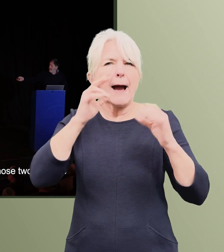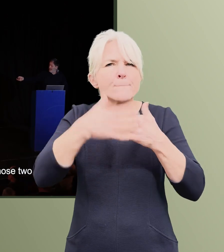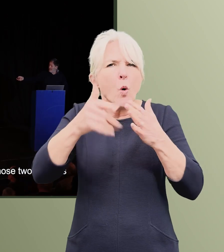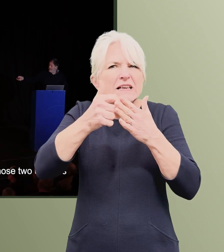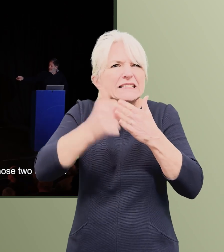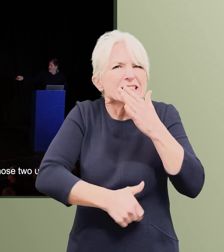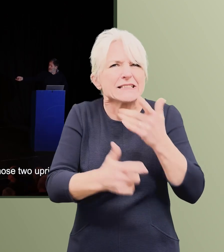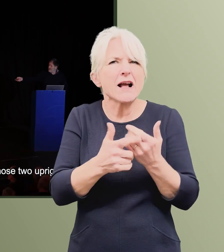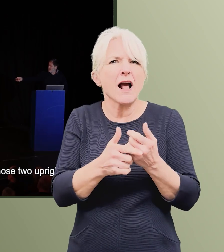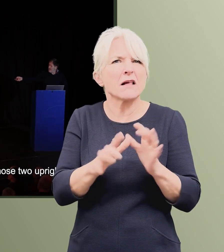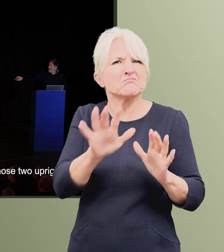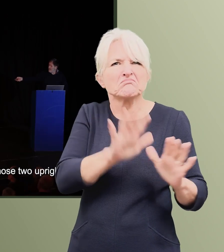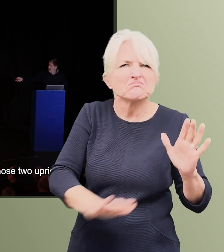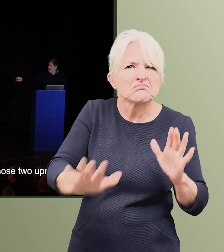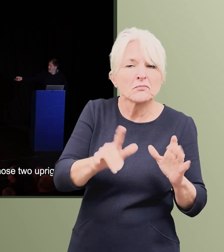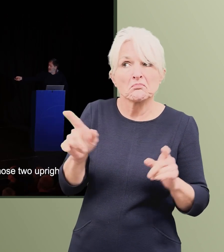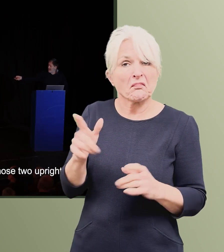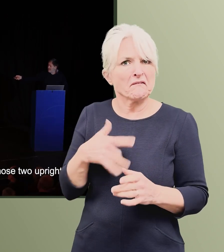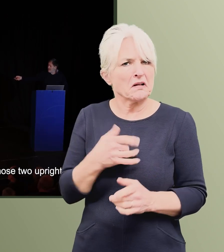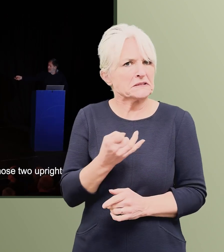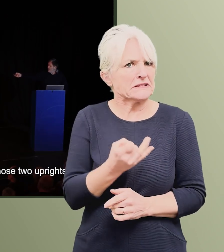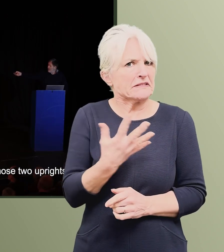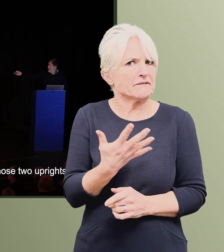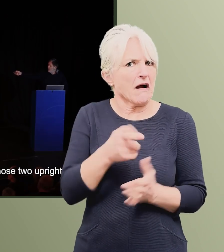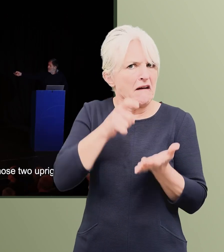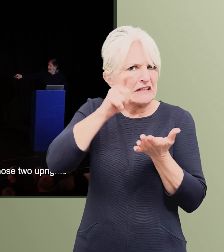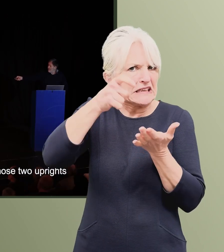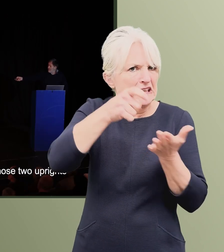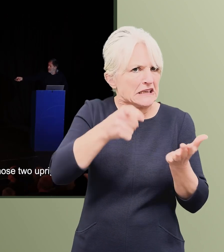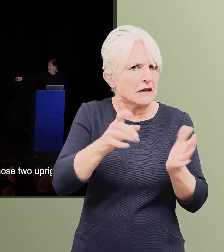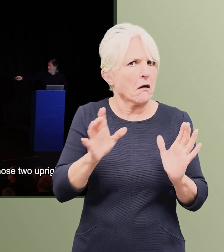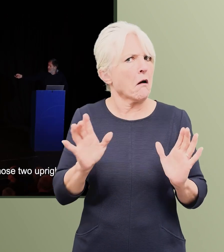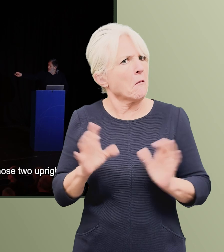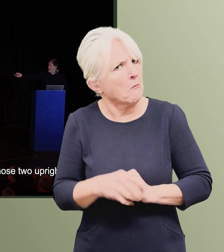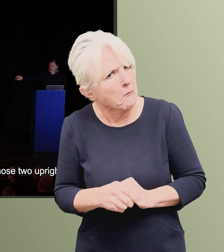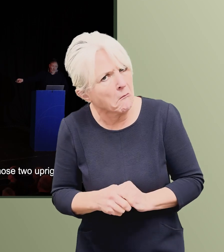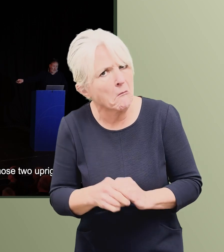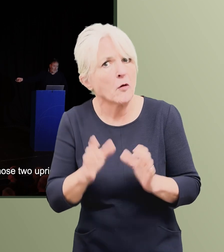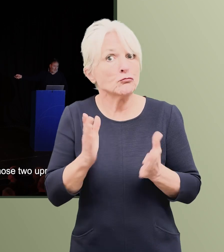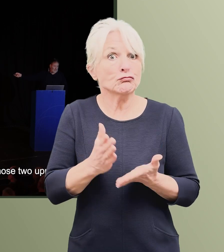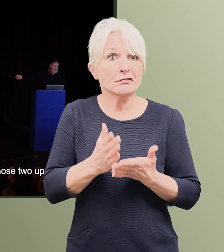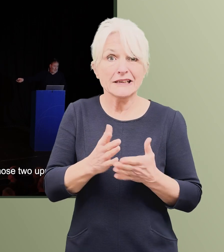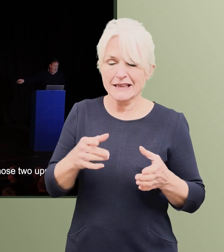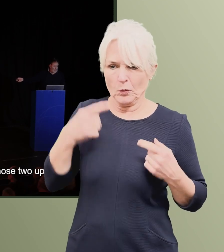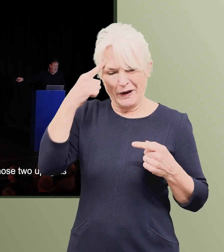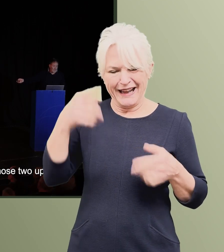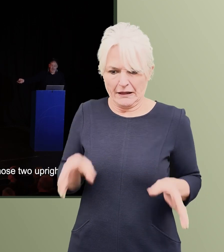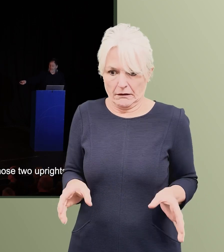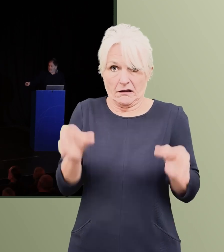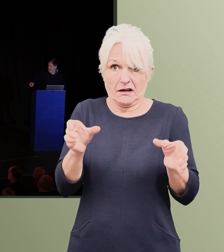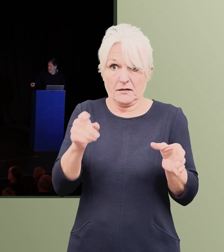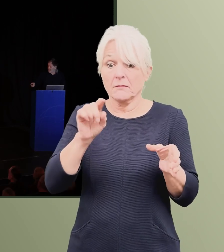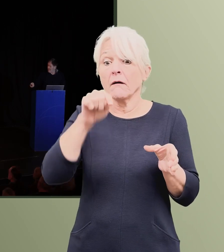before, this part of the capstone was actually on those 2 uprights there at one